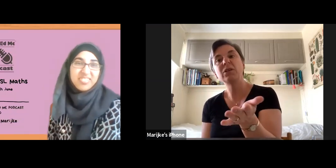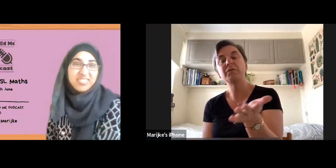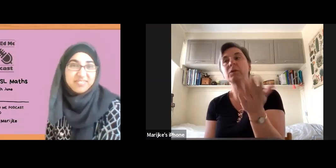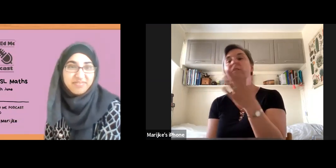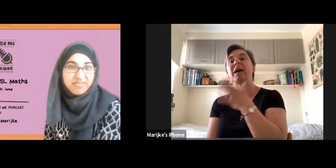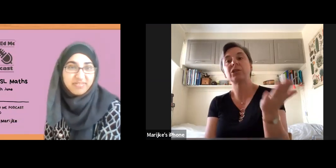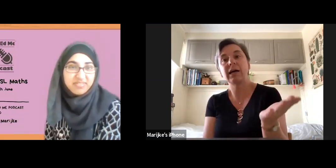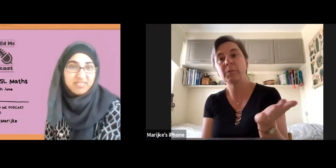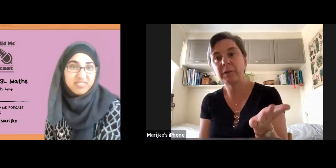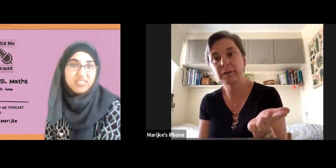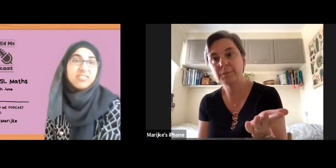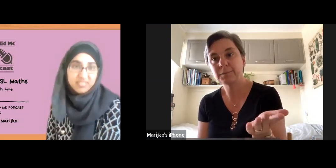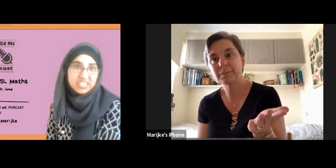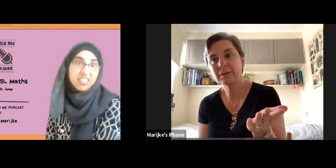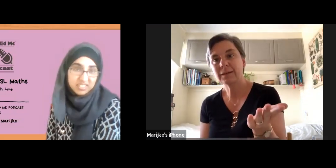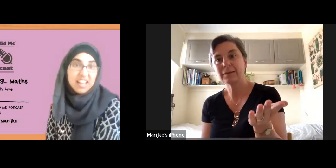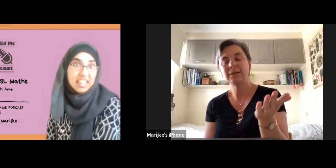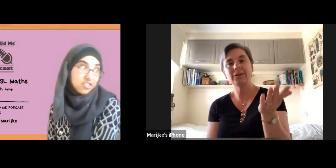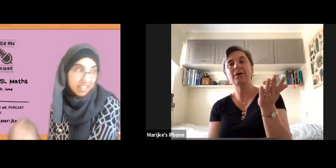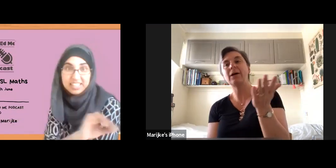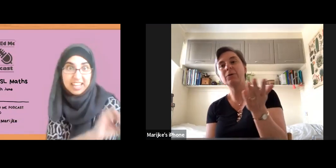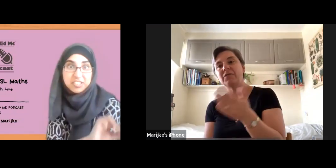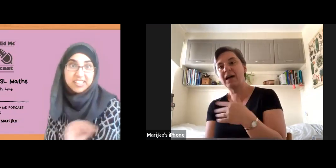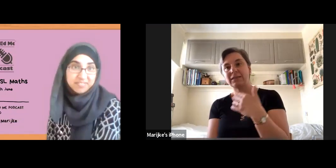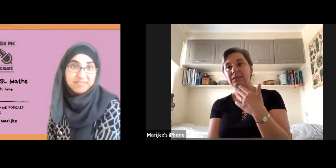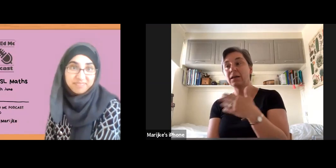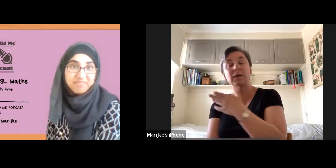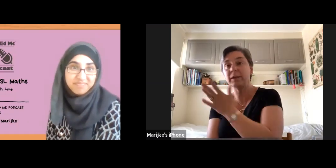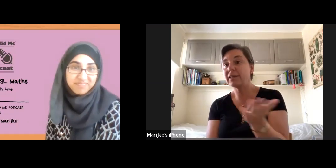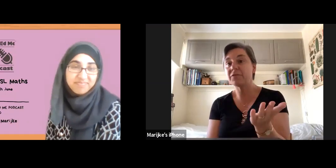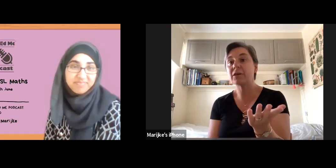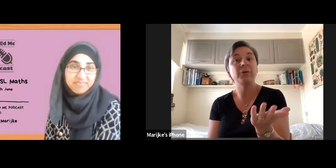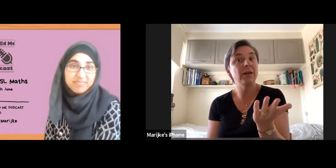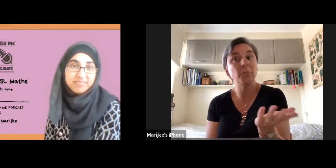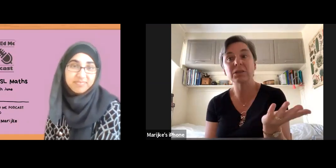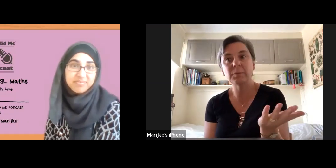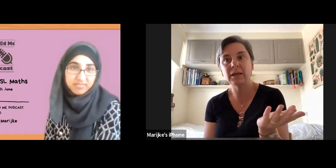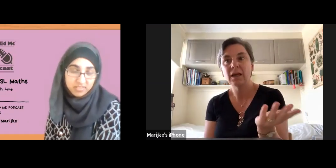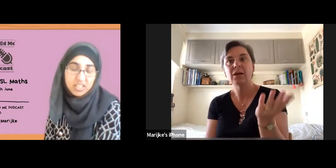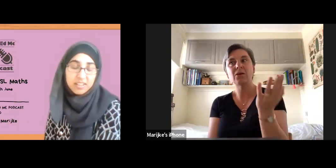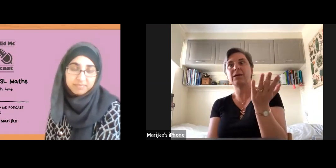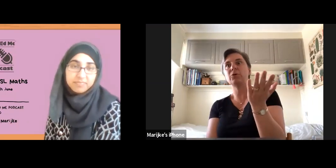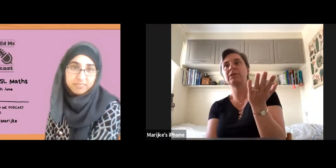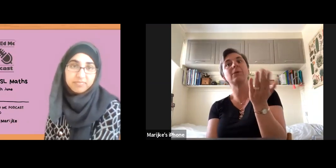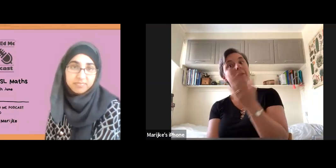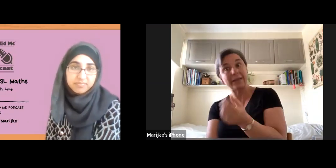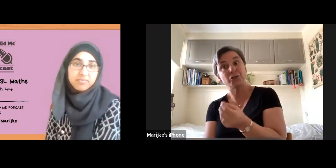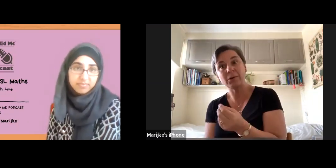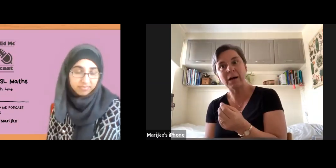have smashed the higher paper. Yeah, had they, you know, and would have had a completely different career possibly, because they would enjoy maths.